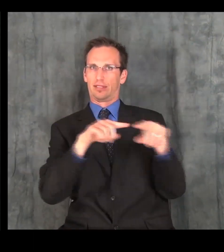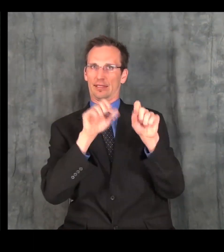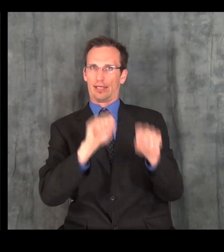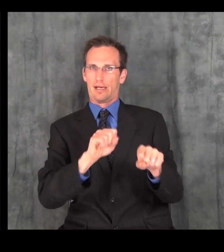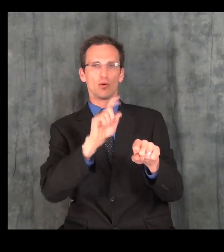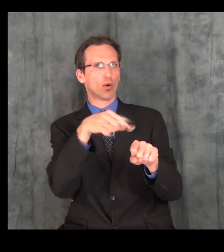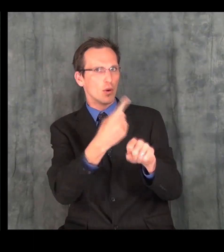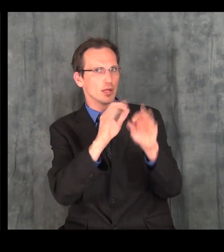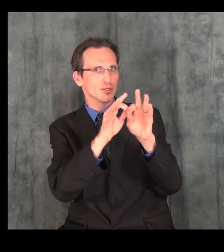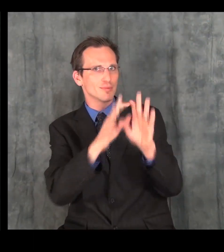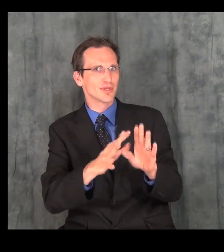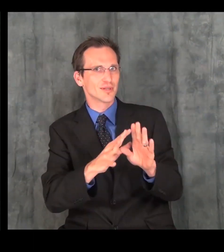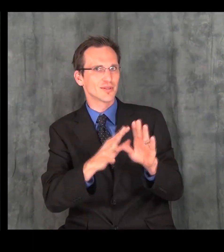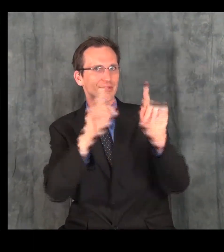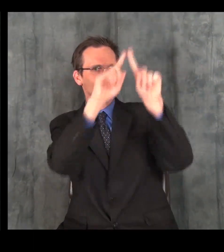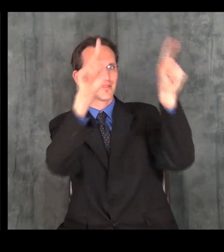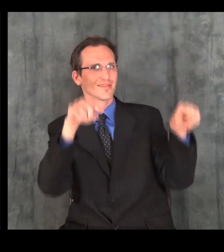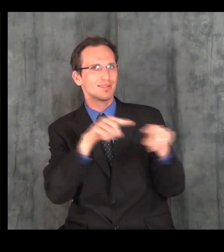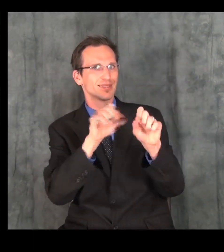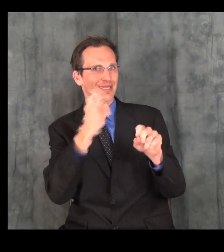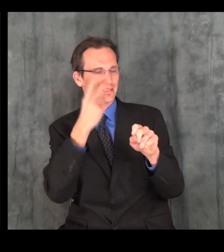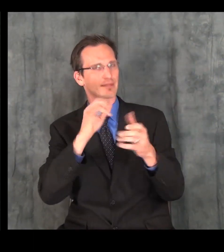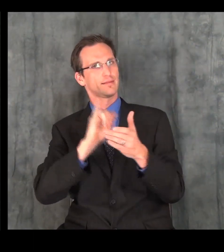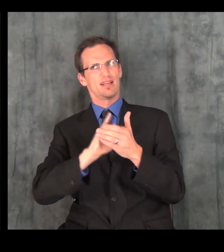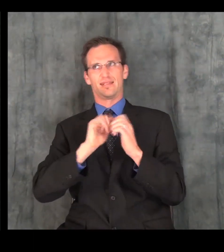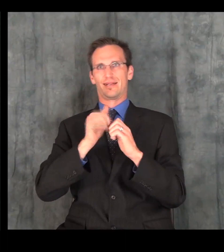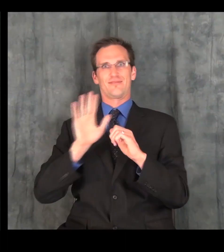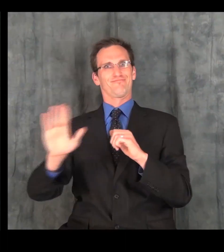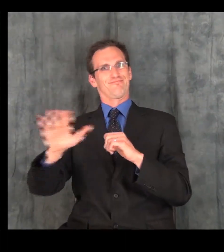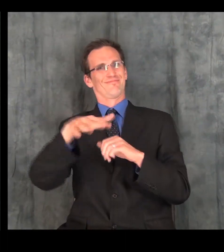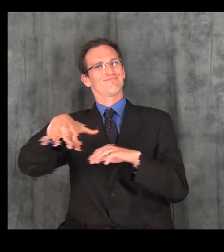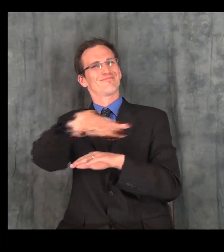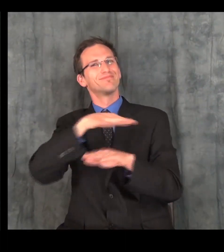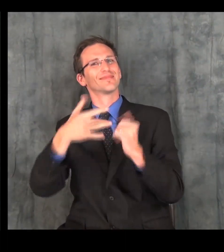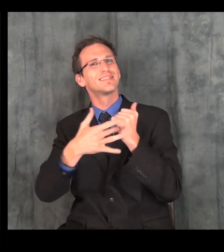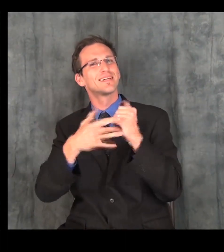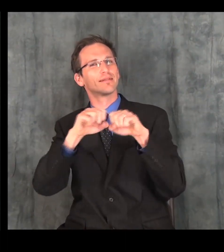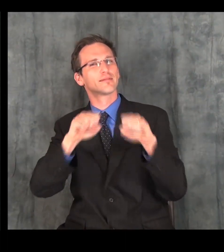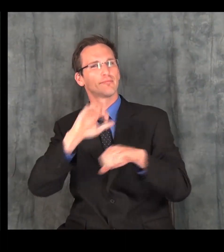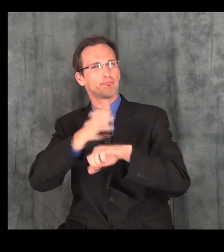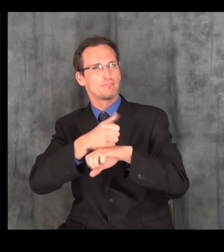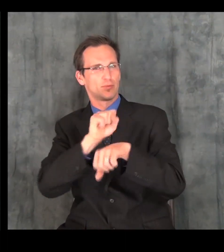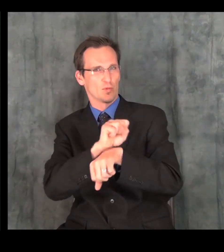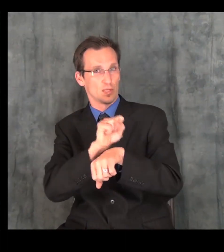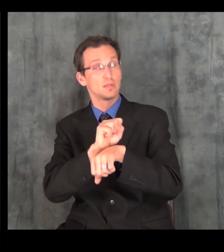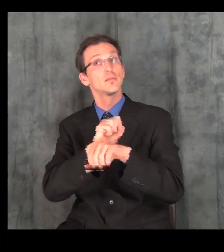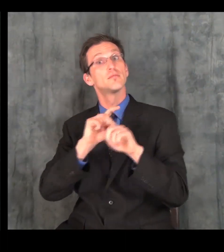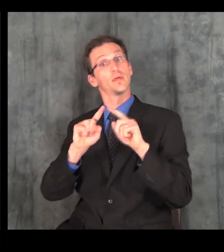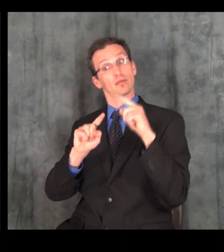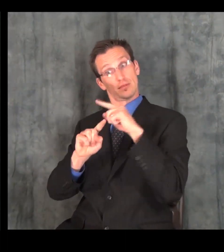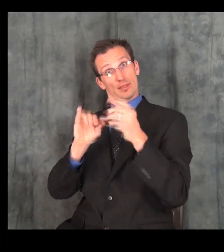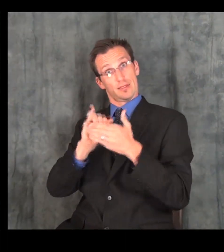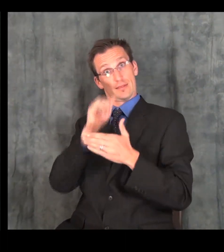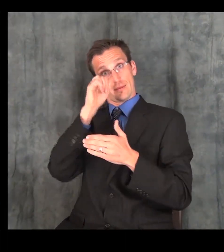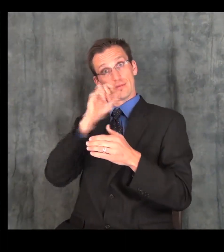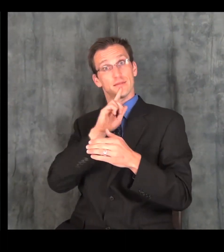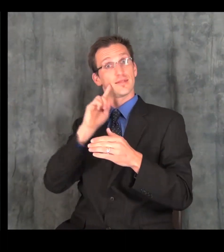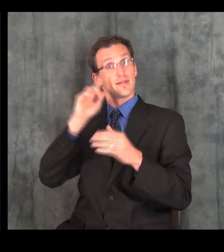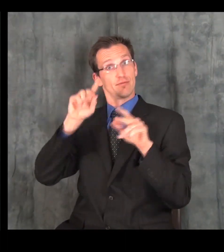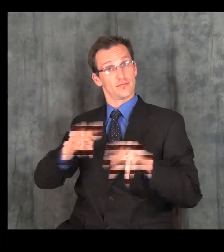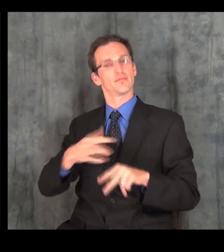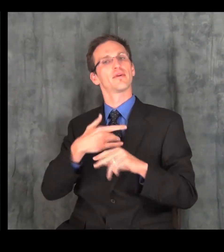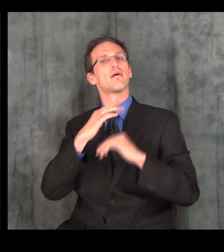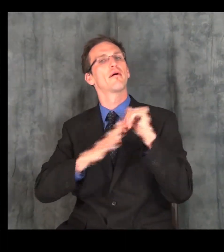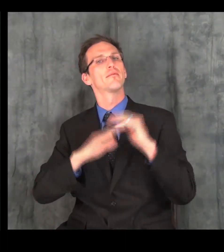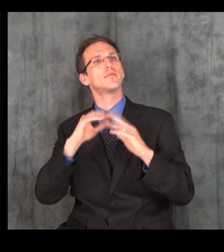the interpreter. That was the way that the system works. So the deaf person felt very comfortable because he could see the interpreter very,